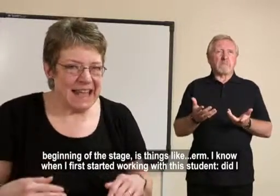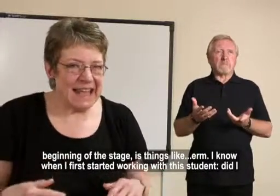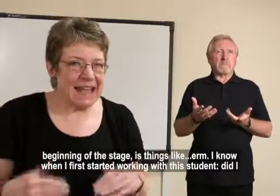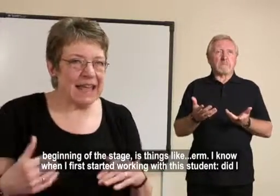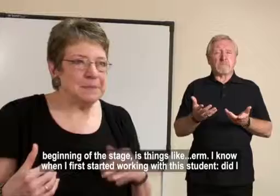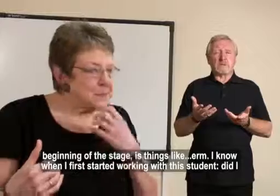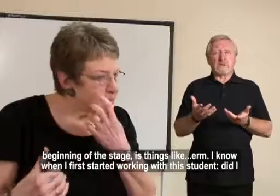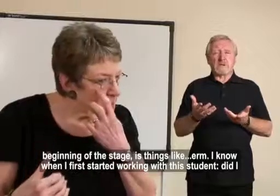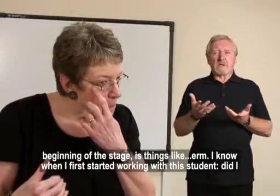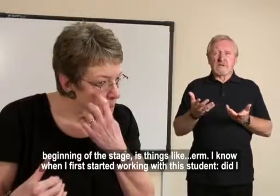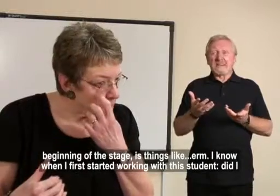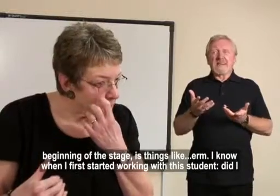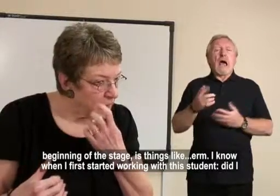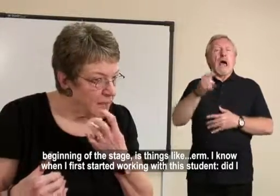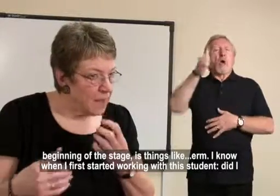things like,